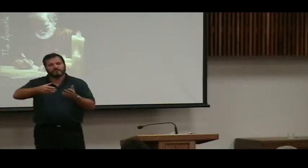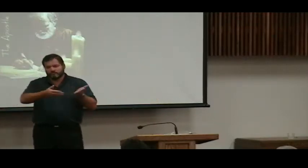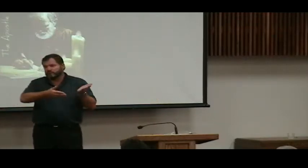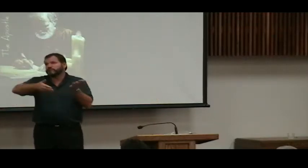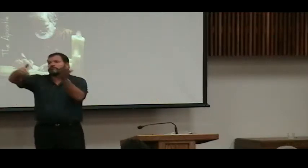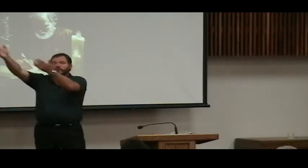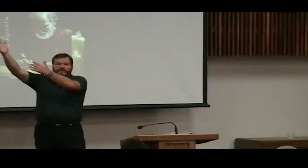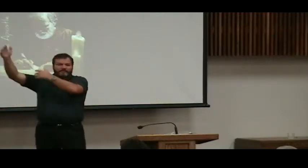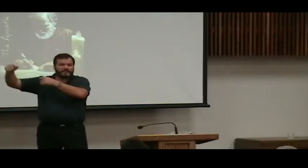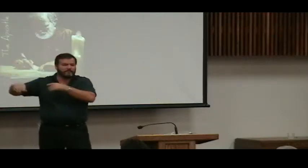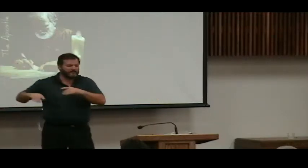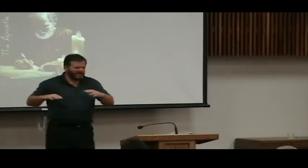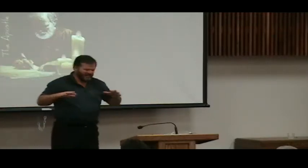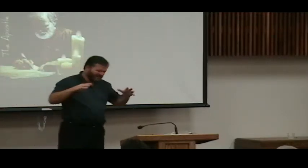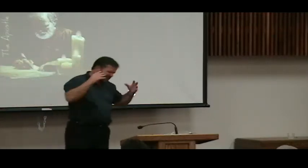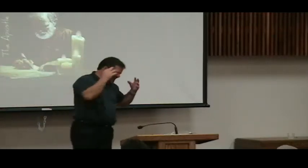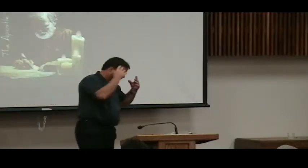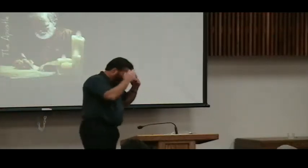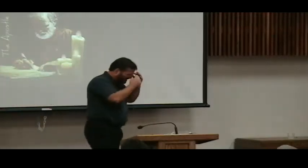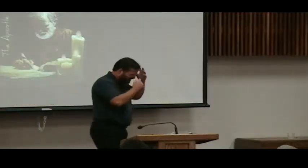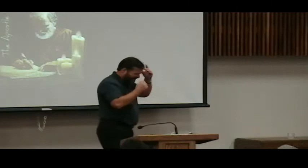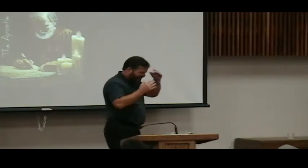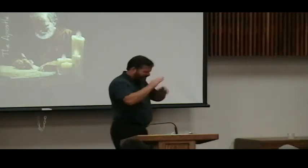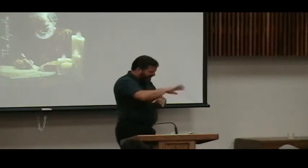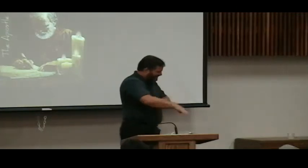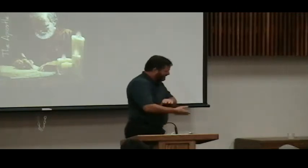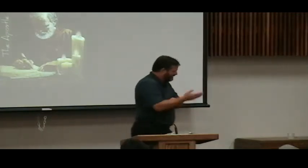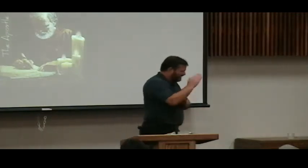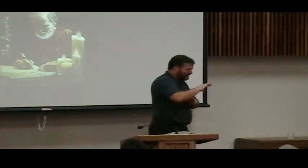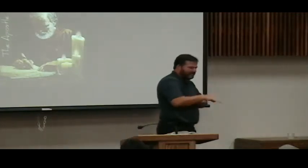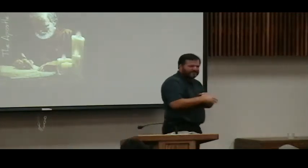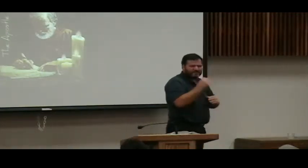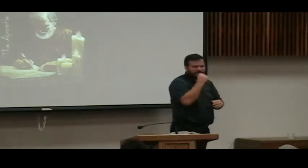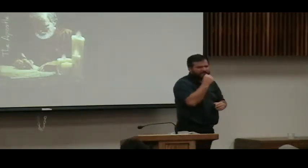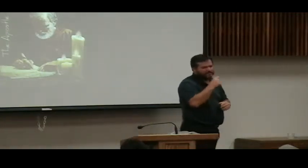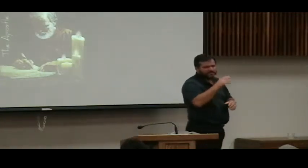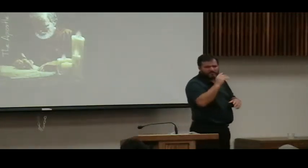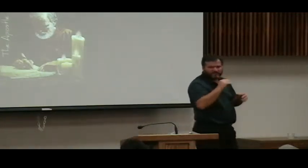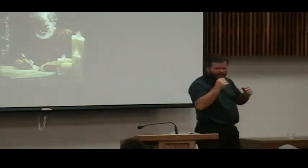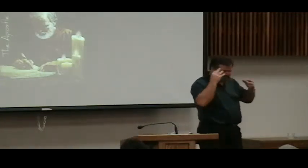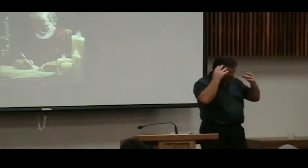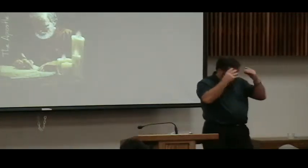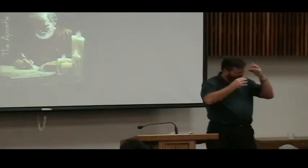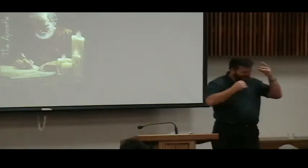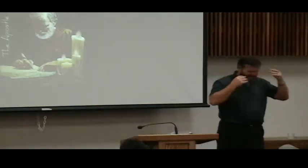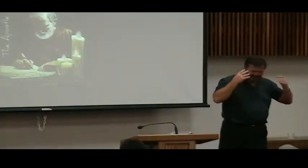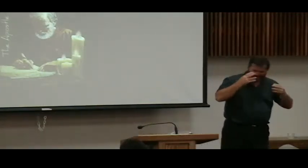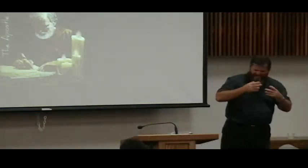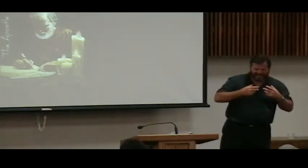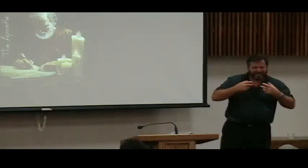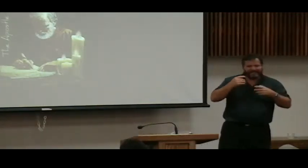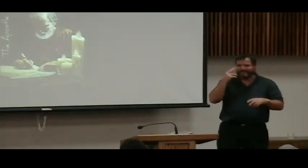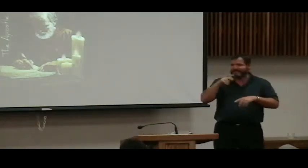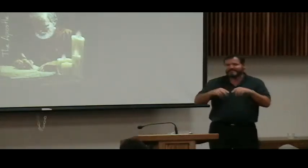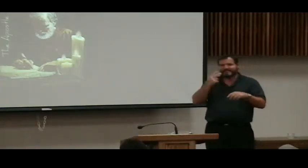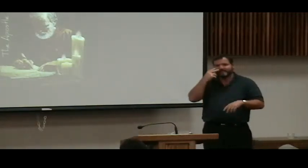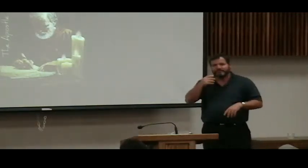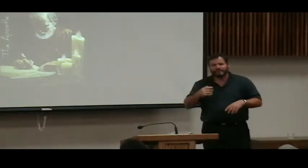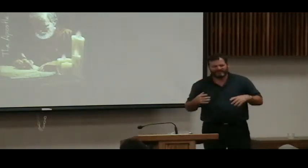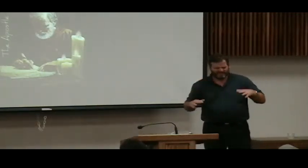They brought him to Damascus. And he thought all night. Didn't eat and drink or anything for it. He